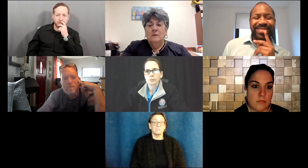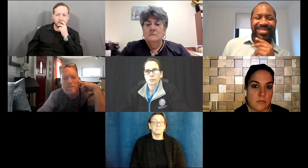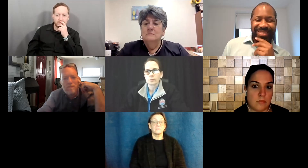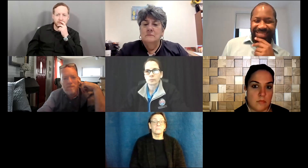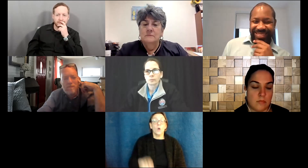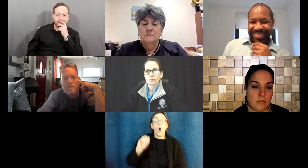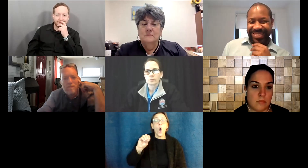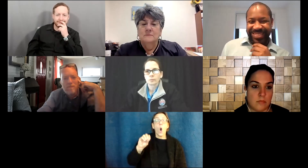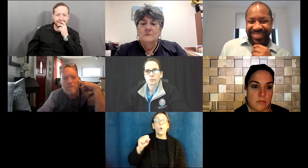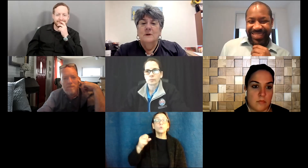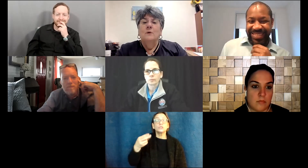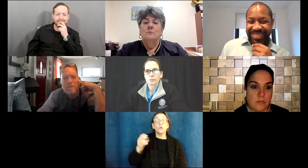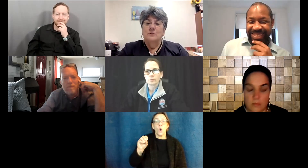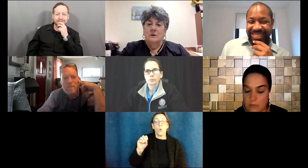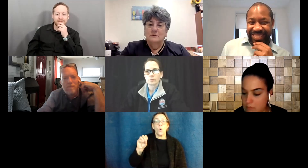Osho, OSHO.